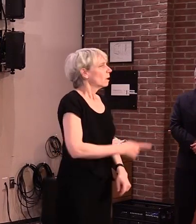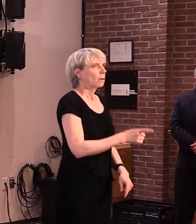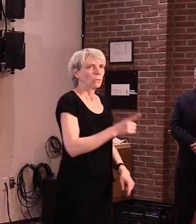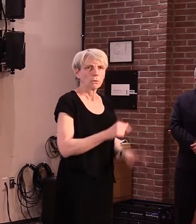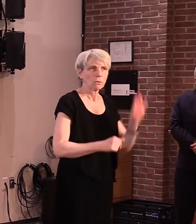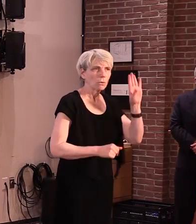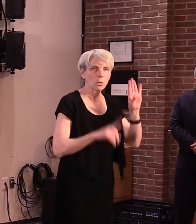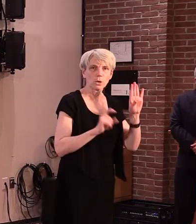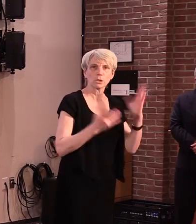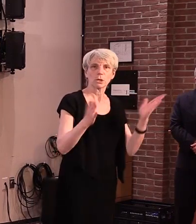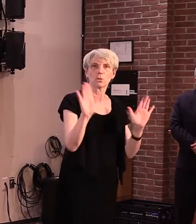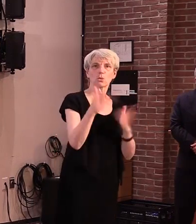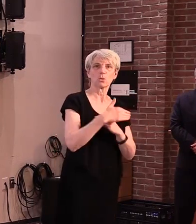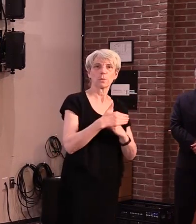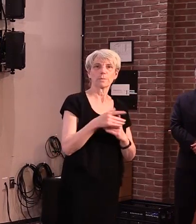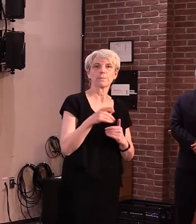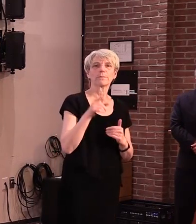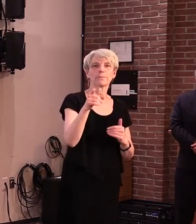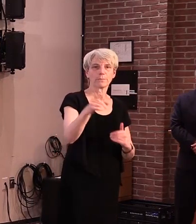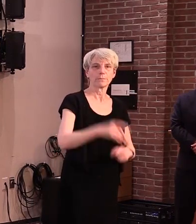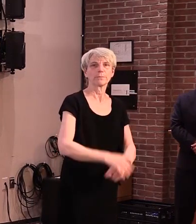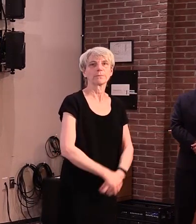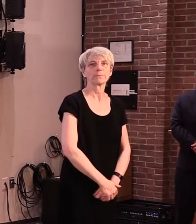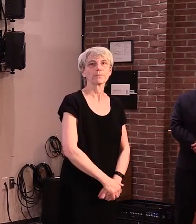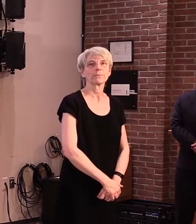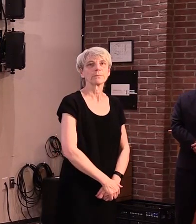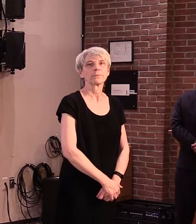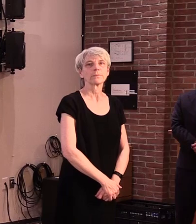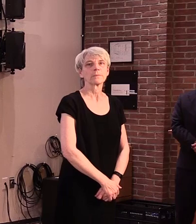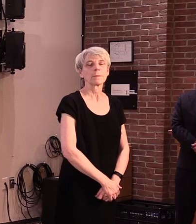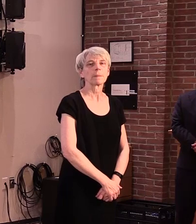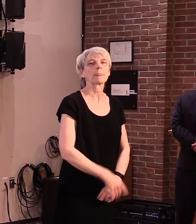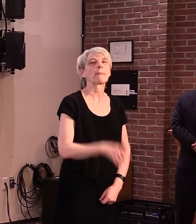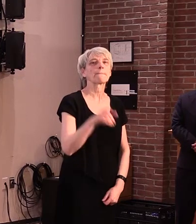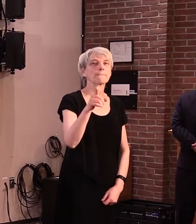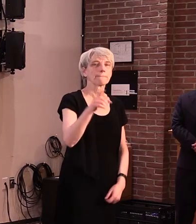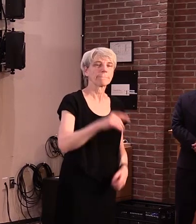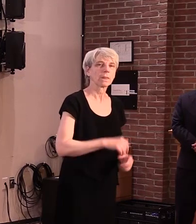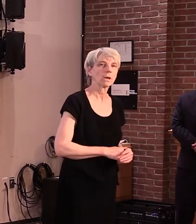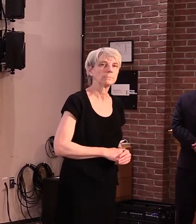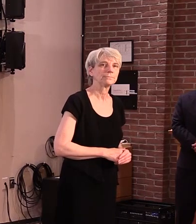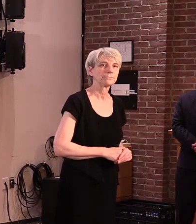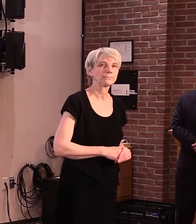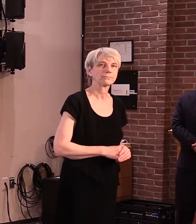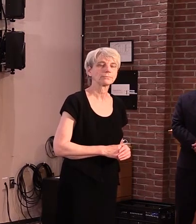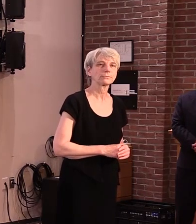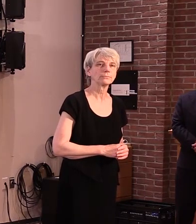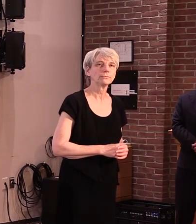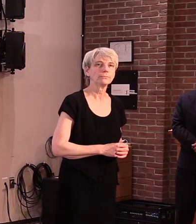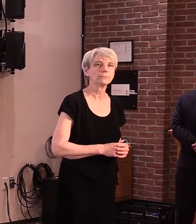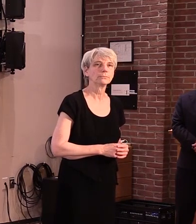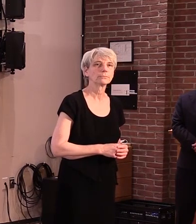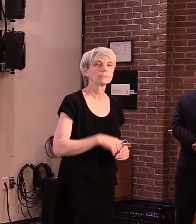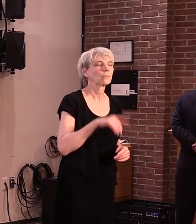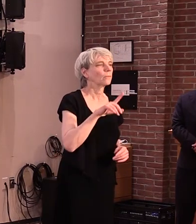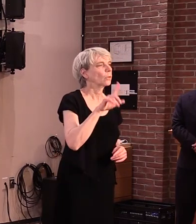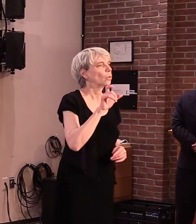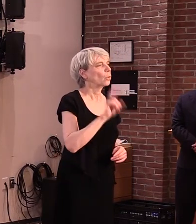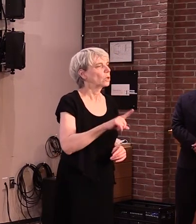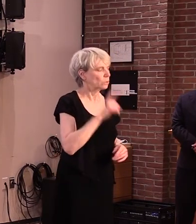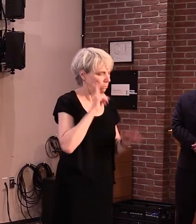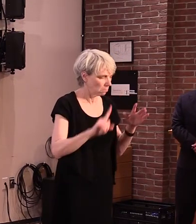please. This is a question that has emerged into the Channel 3 newsroom,